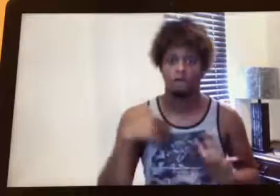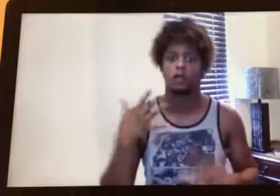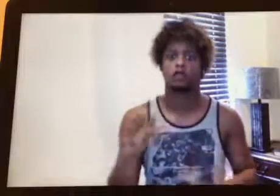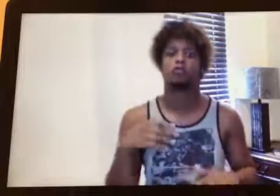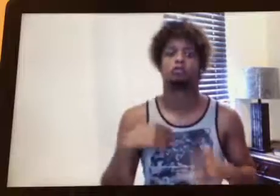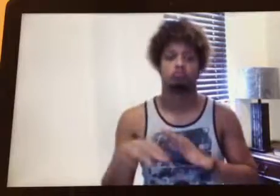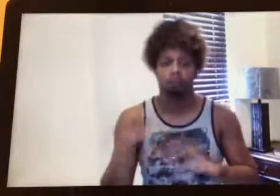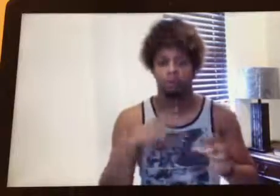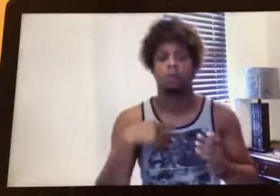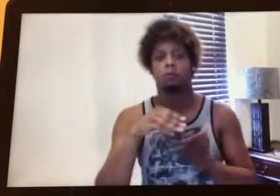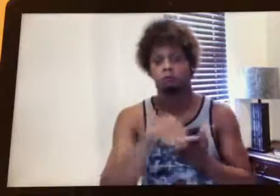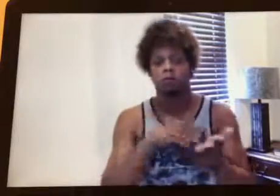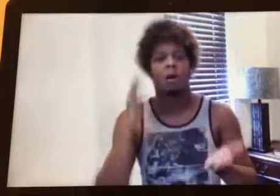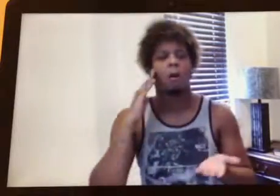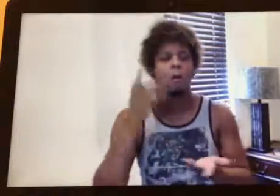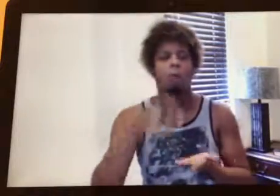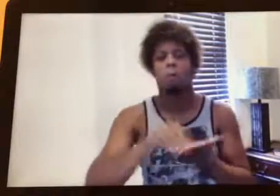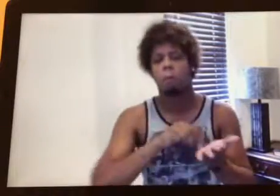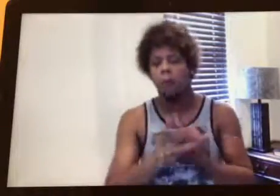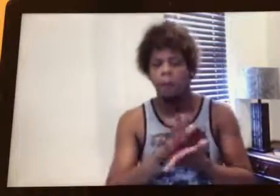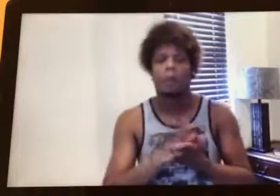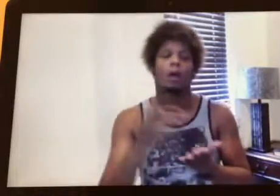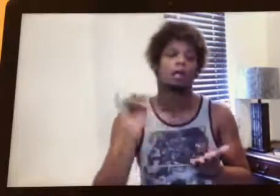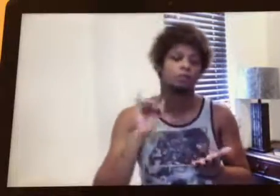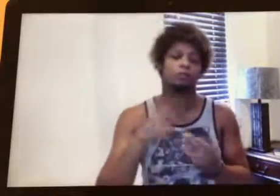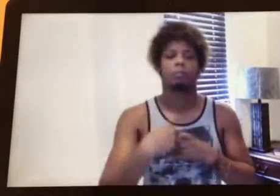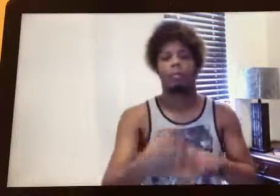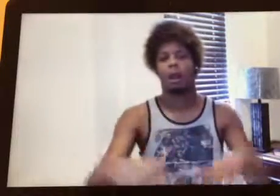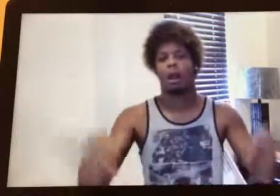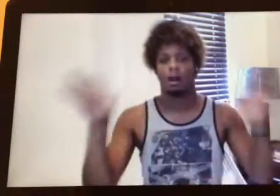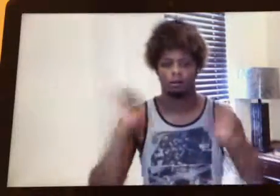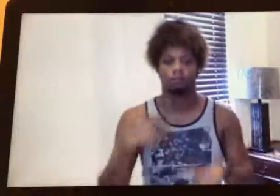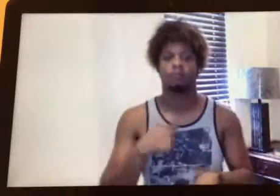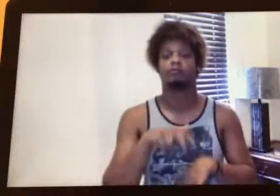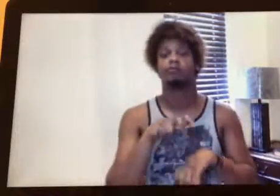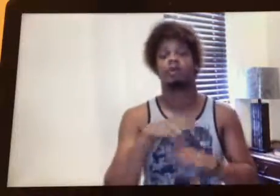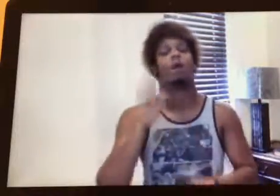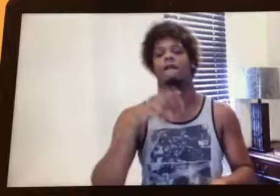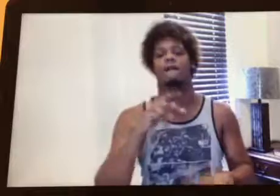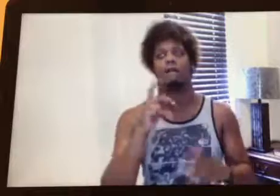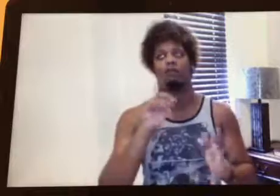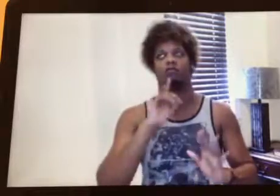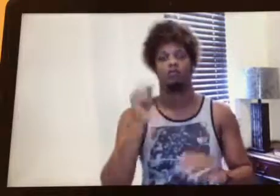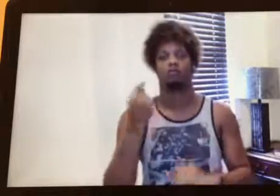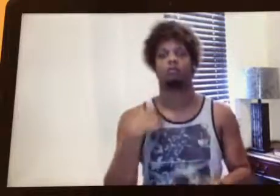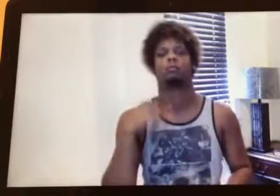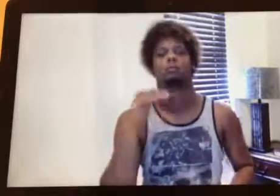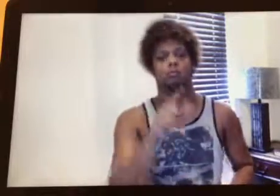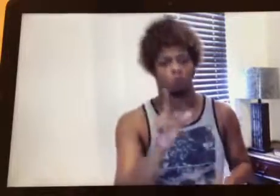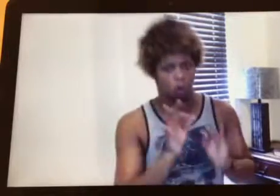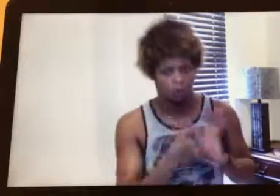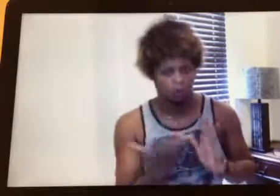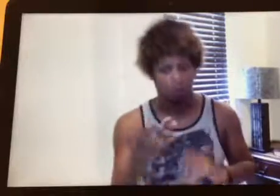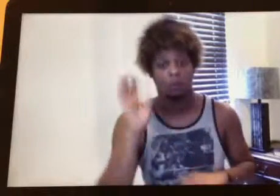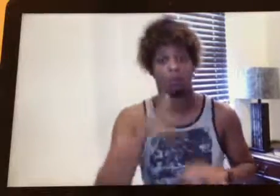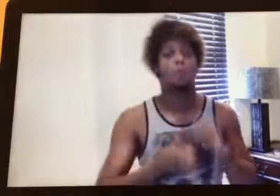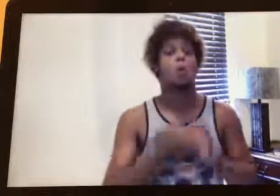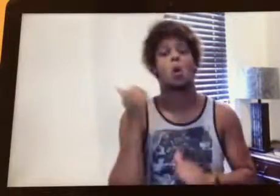When I arrived at the doctor's appointment, I filled out the normal paperwork that the receptionist gives you and all that.